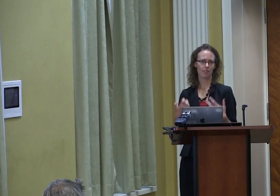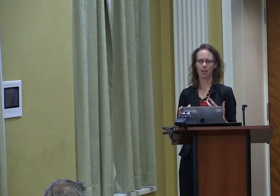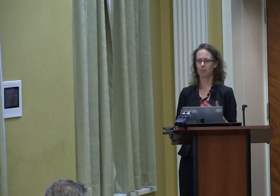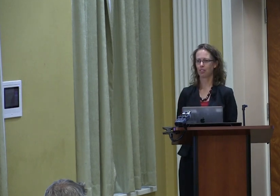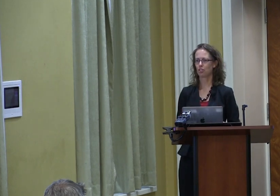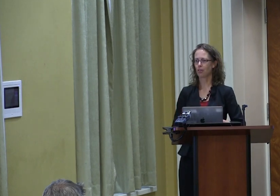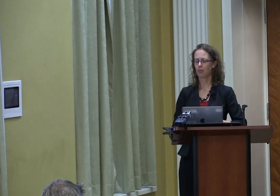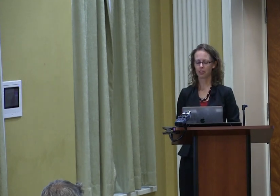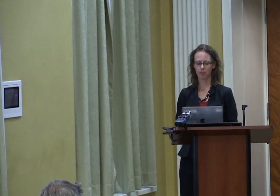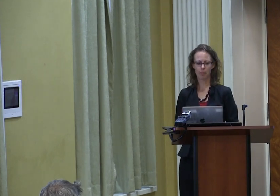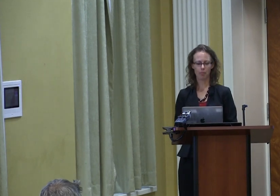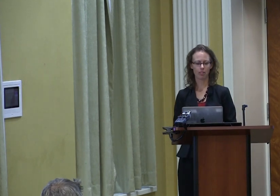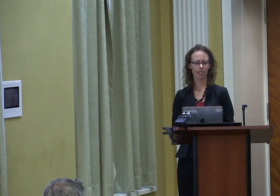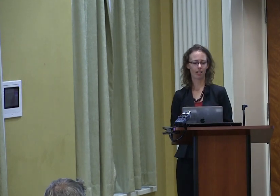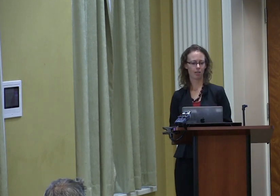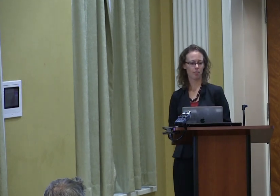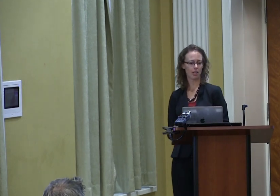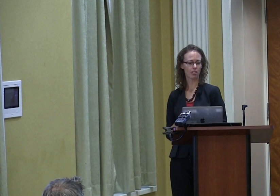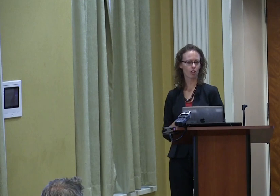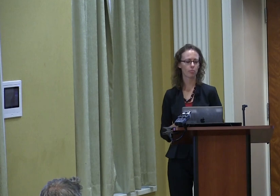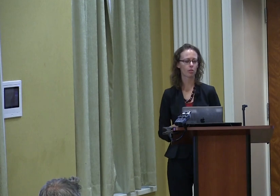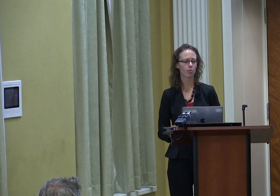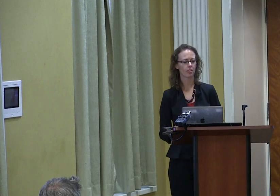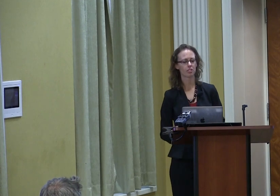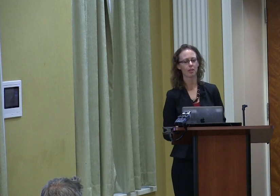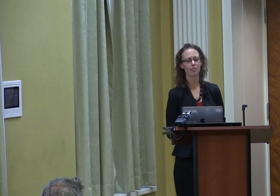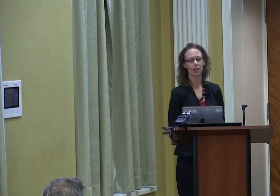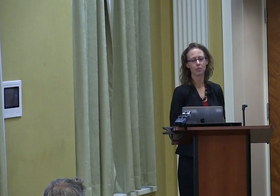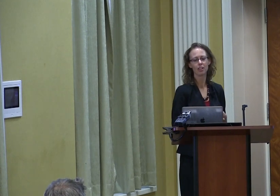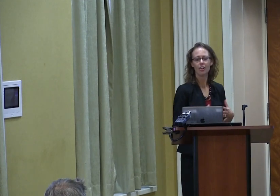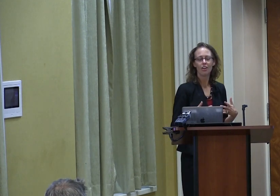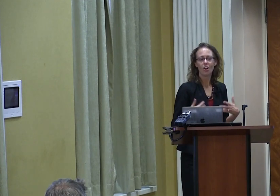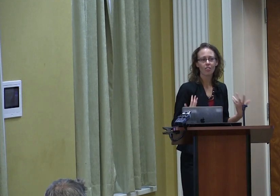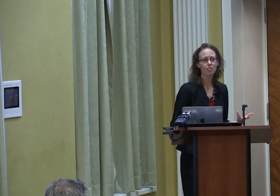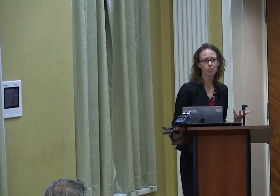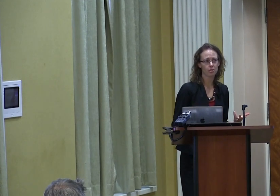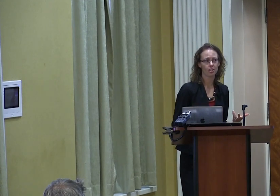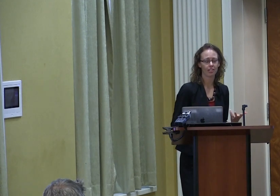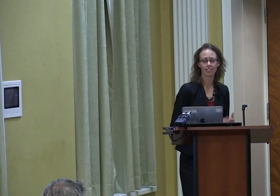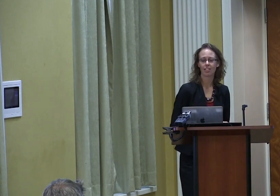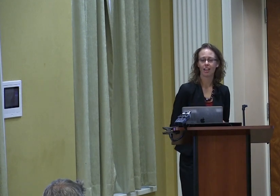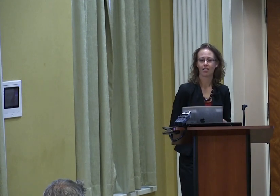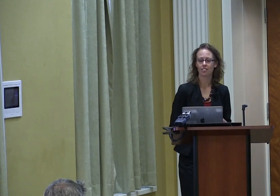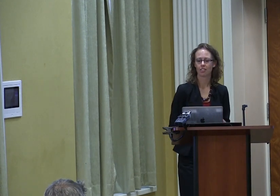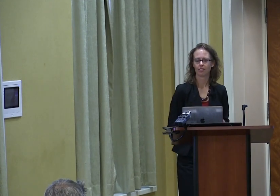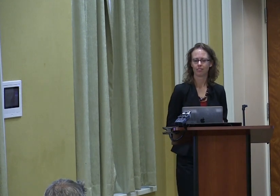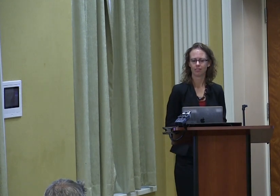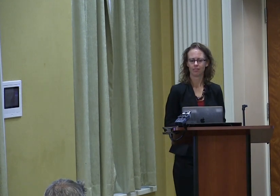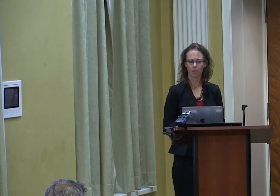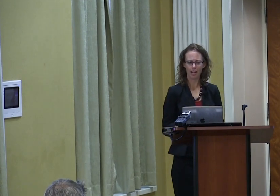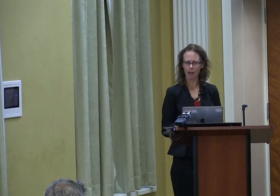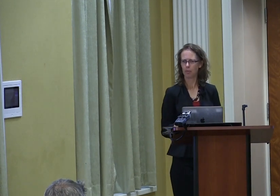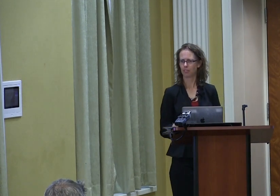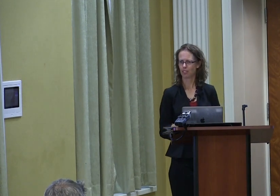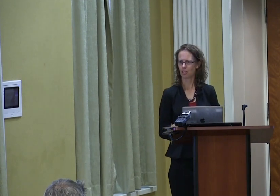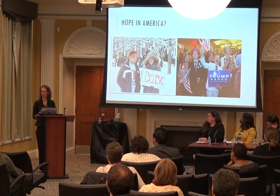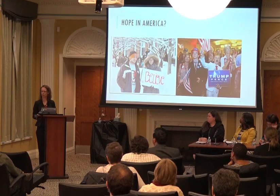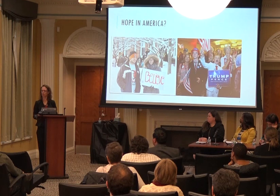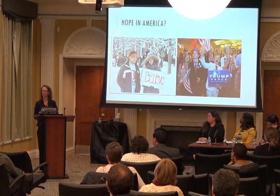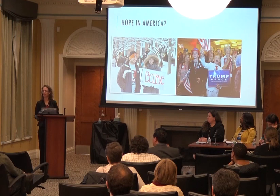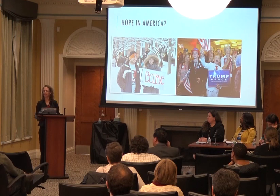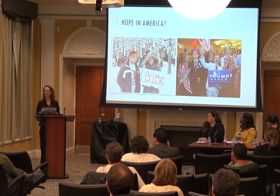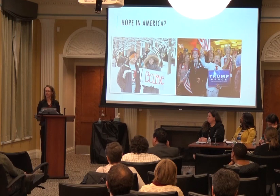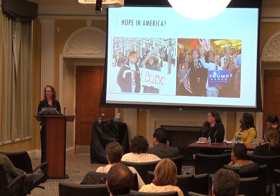farming family, strongly Republican, many Trump supporters in my family, are also starting to ask, what happened